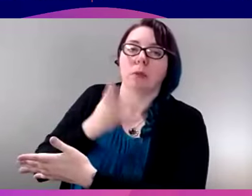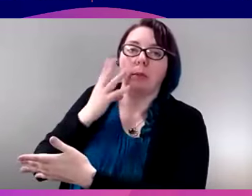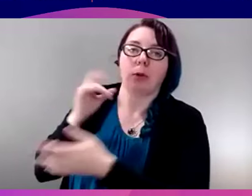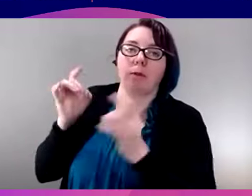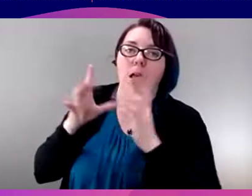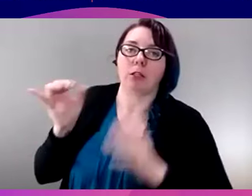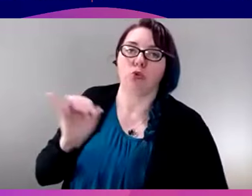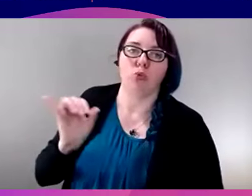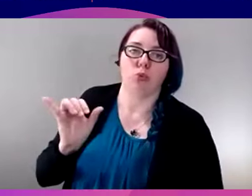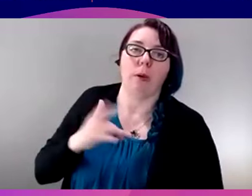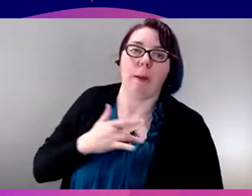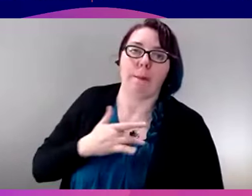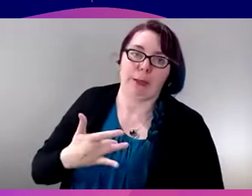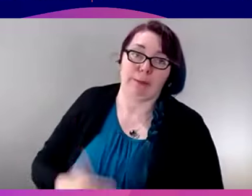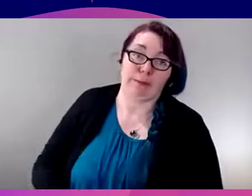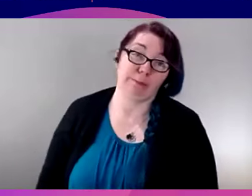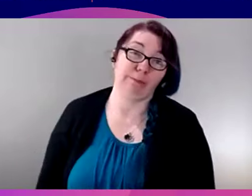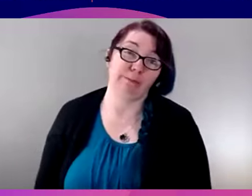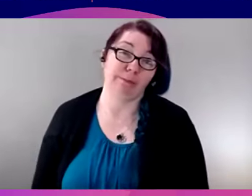That's great. Thank you.